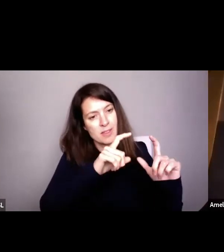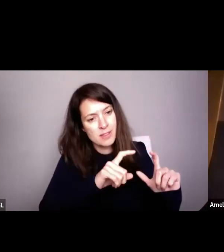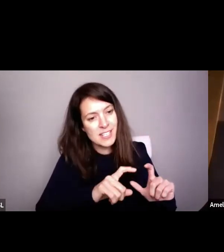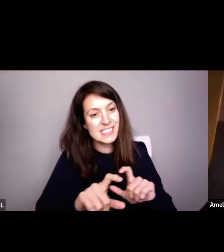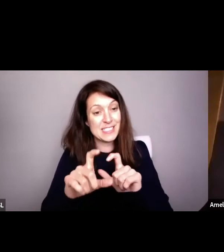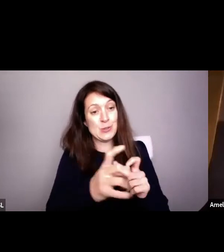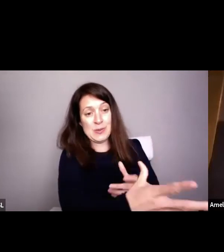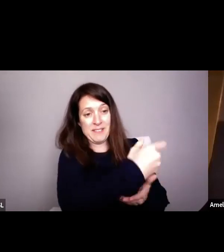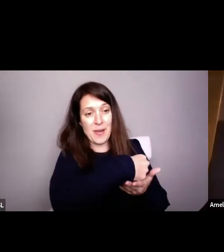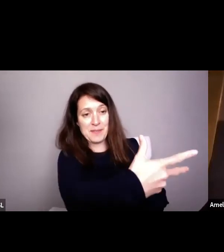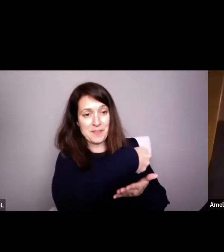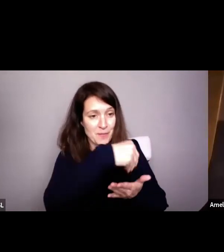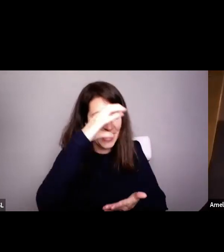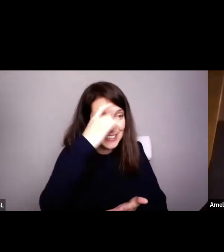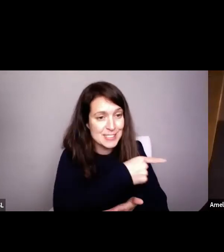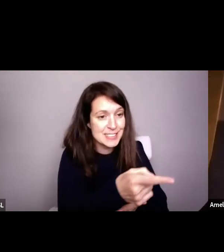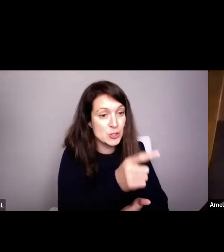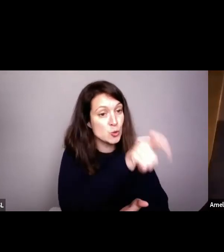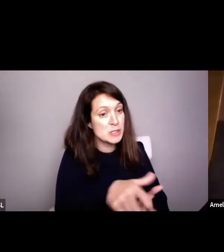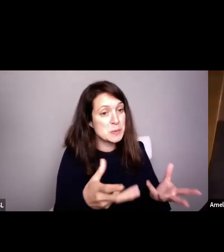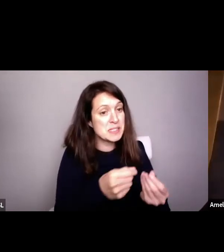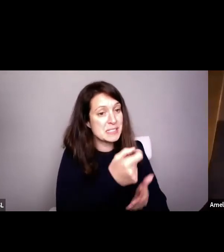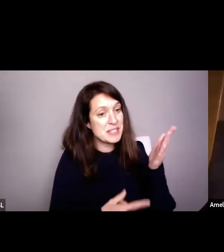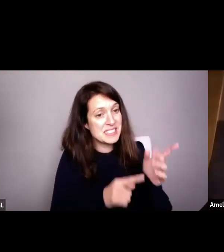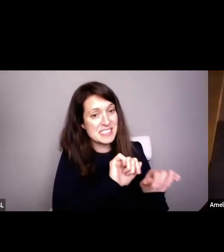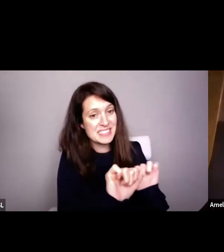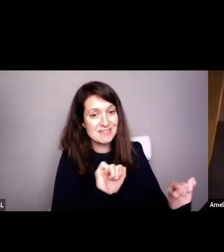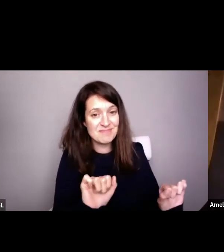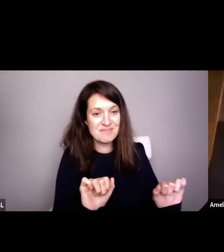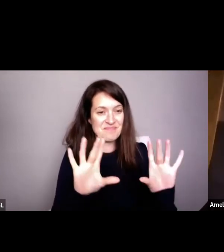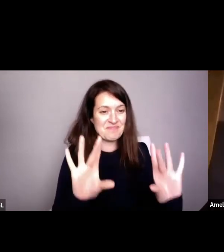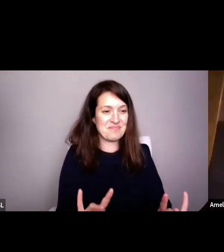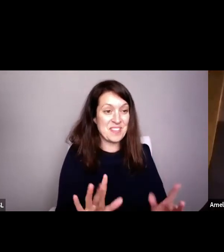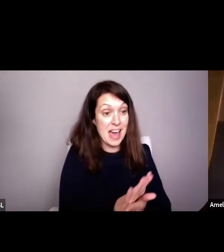involvement of disabled students. And I'm happy to take any questions.